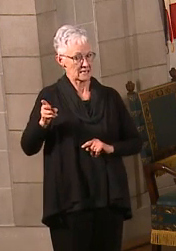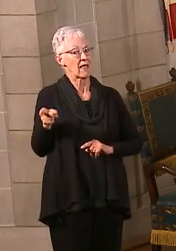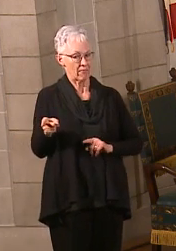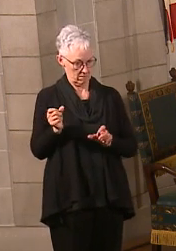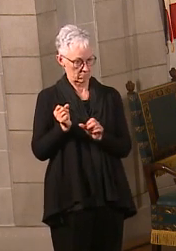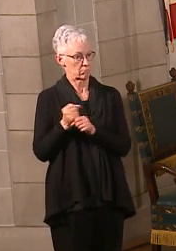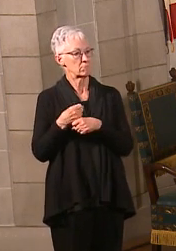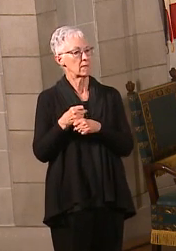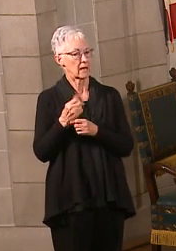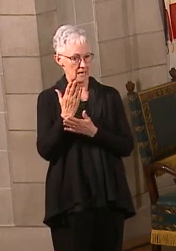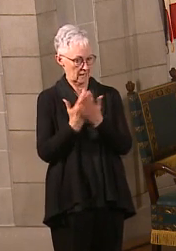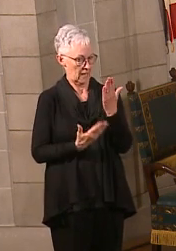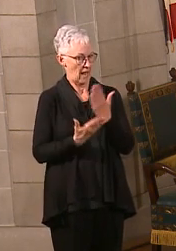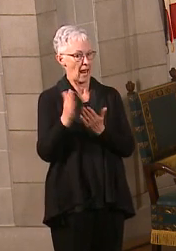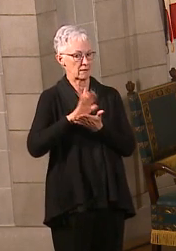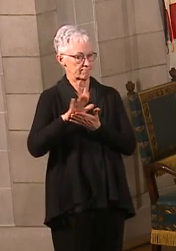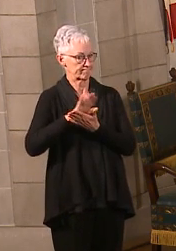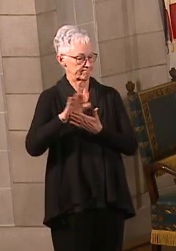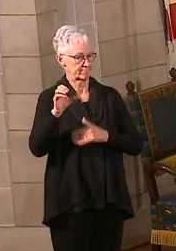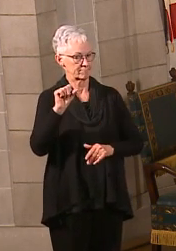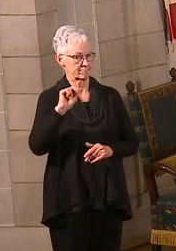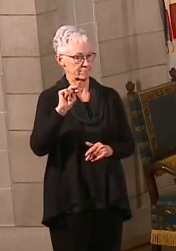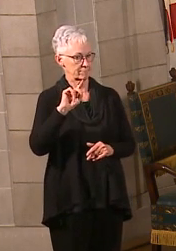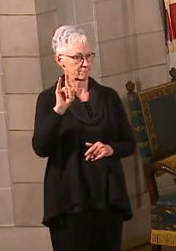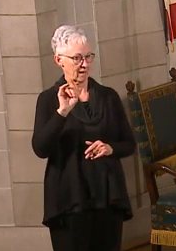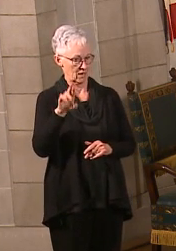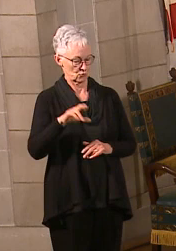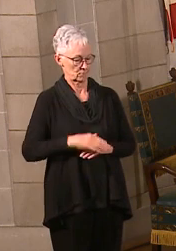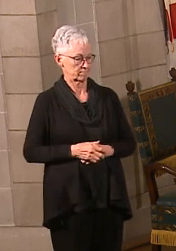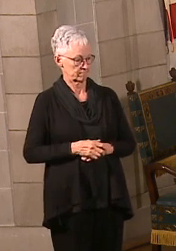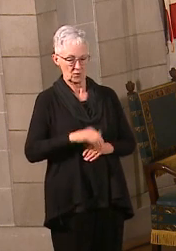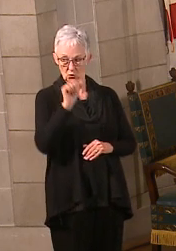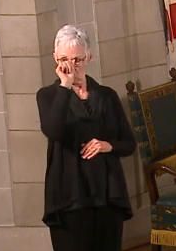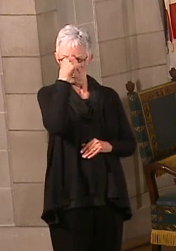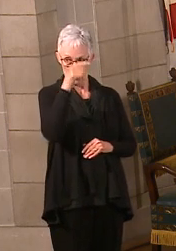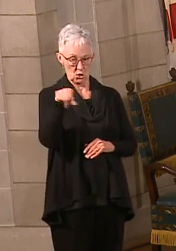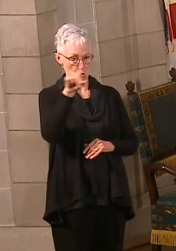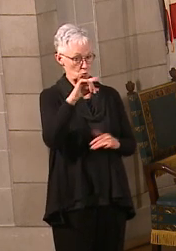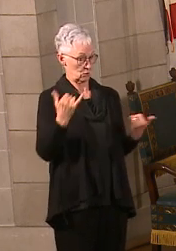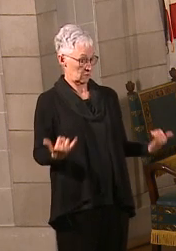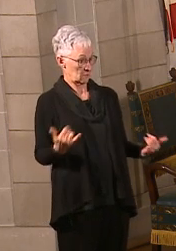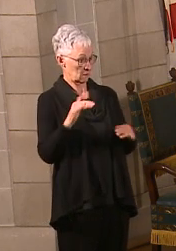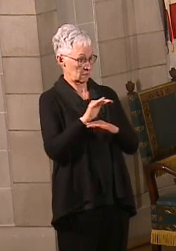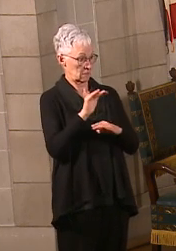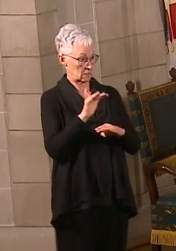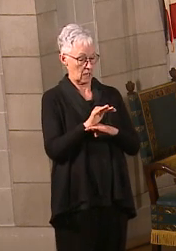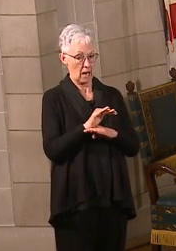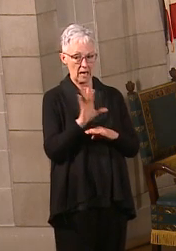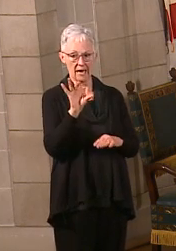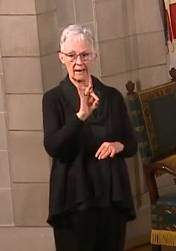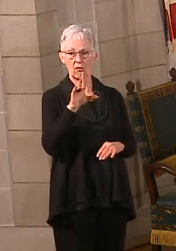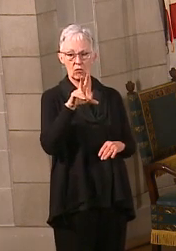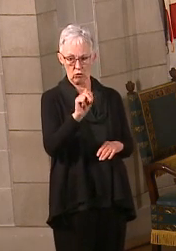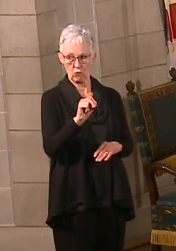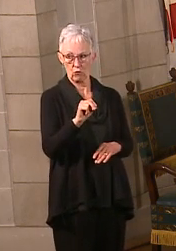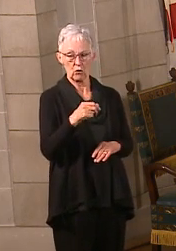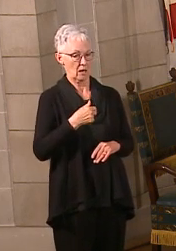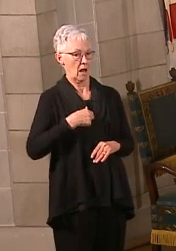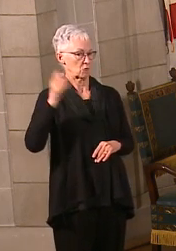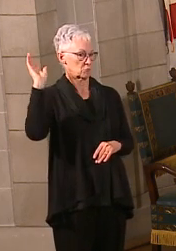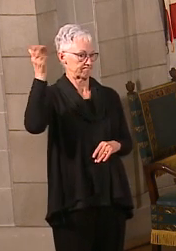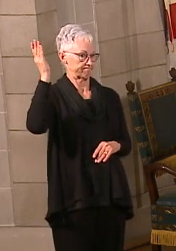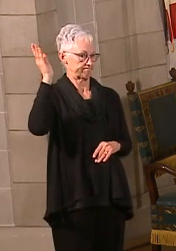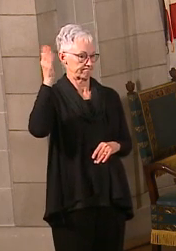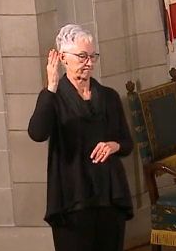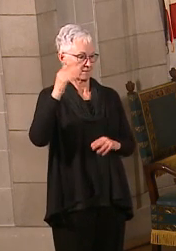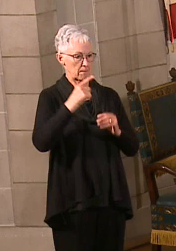And then just a reminder tonight, I will be on NET at 8:30. Speaking of Nebraska, be a program talking about